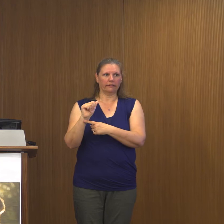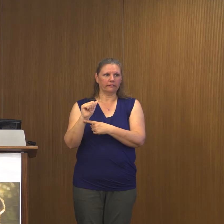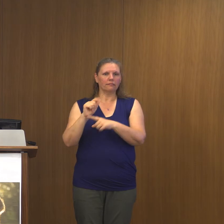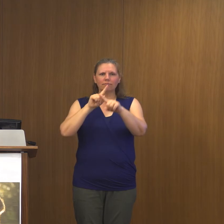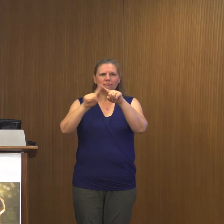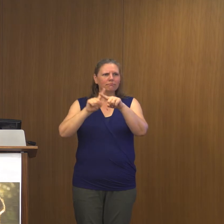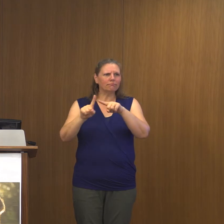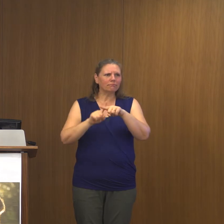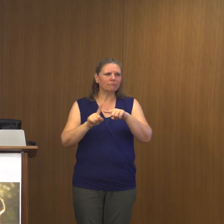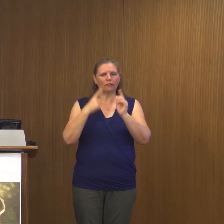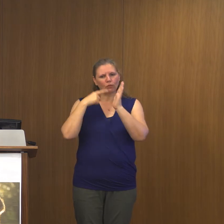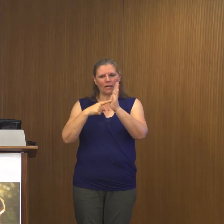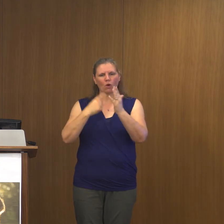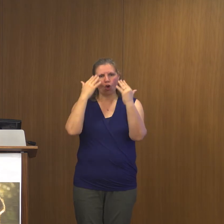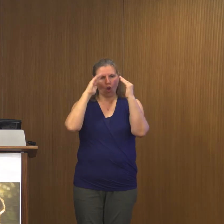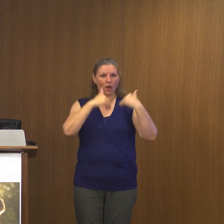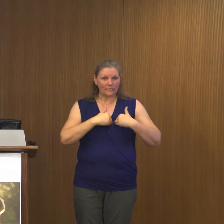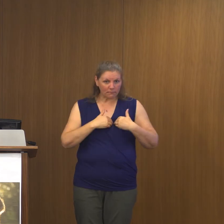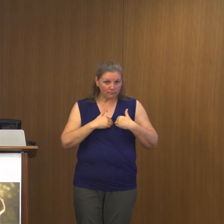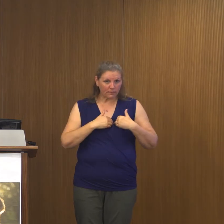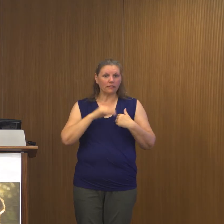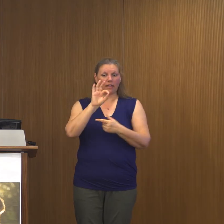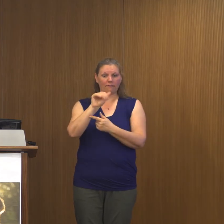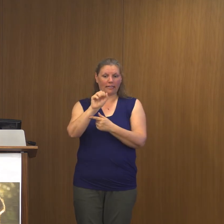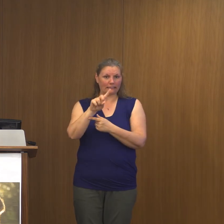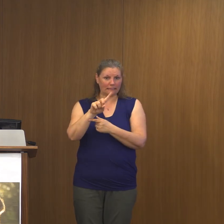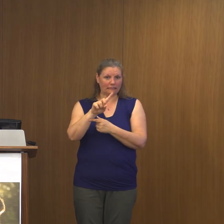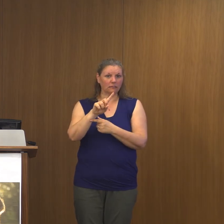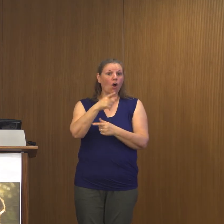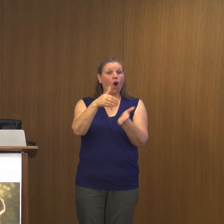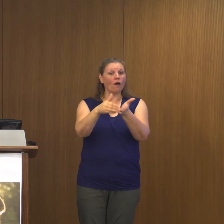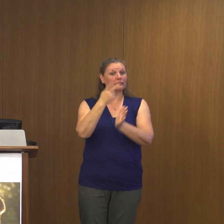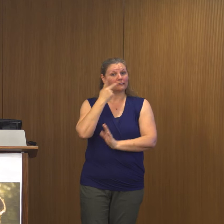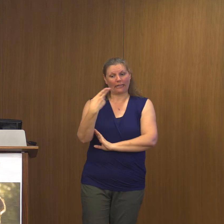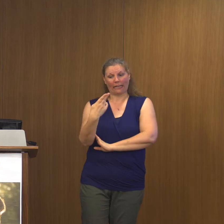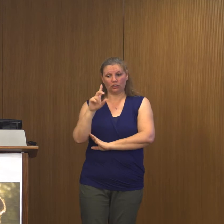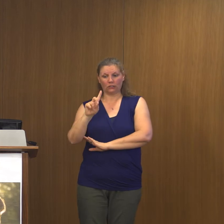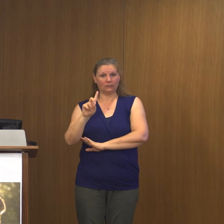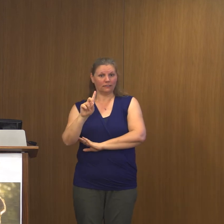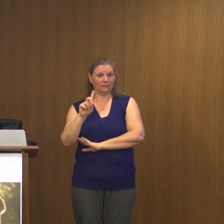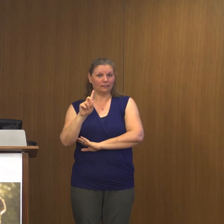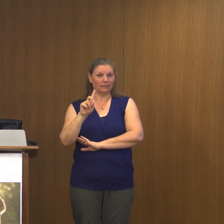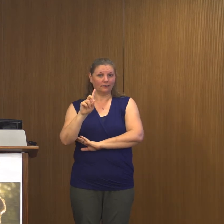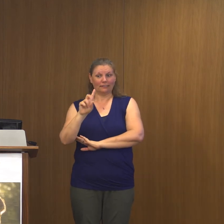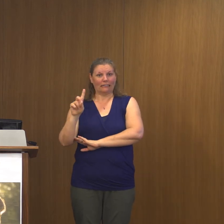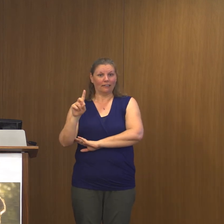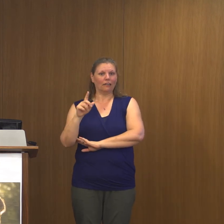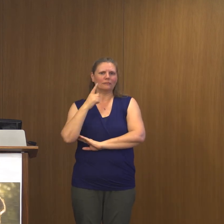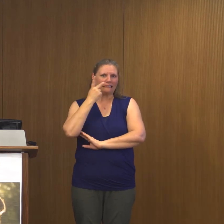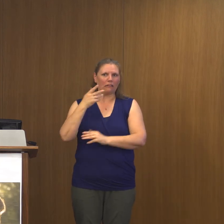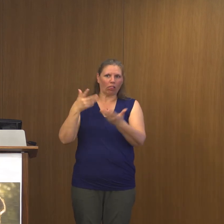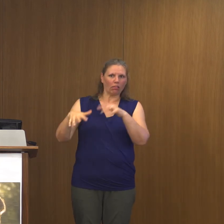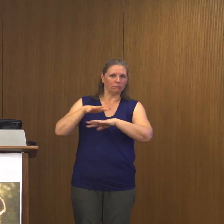alcohol syndrome are some of the examples. HDHD are more common, children that you see every day in our classrooms or every day in the community.